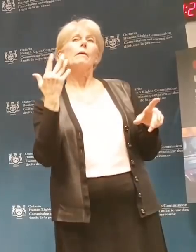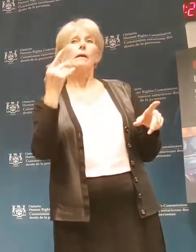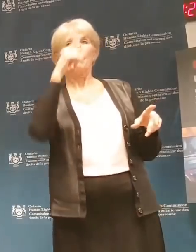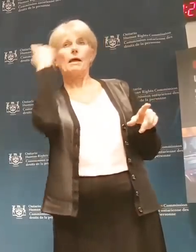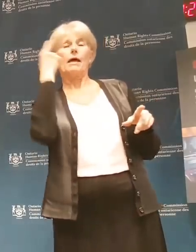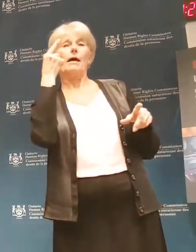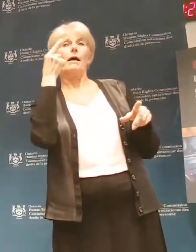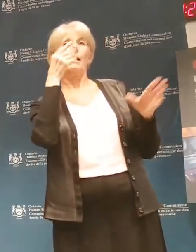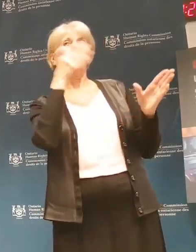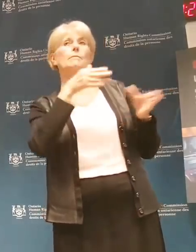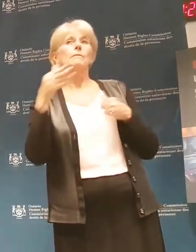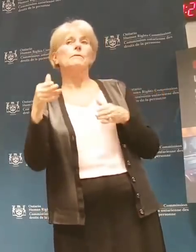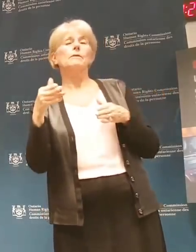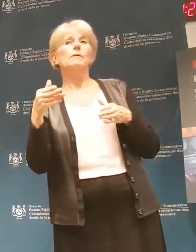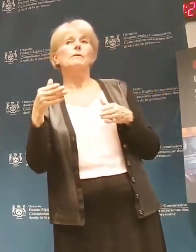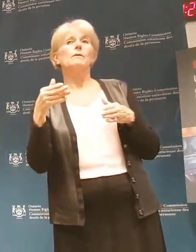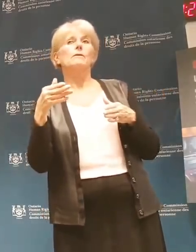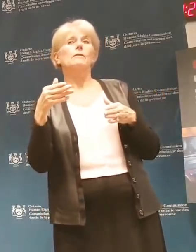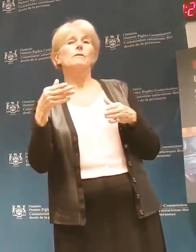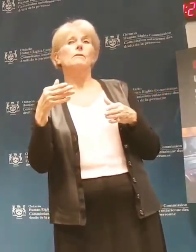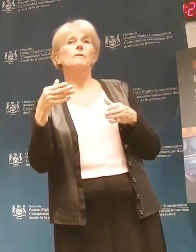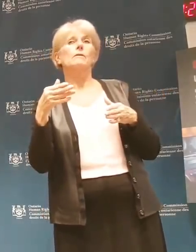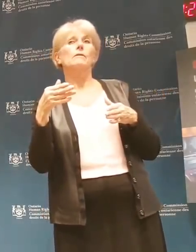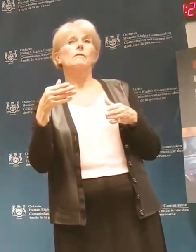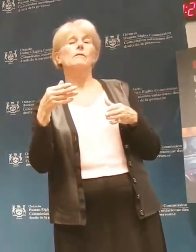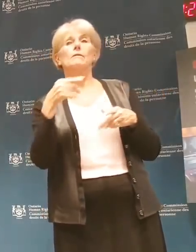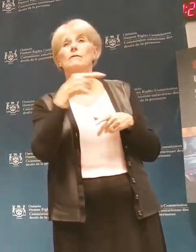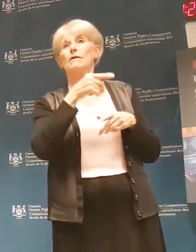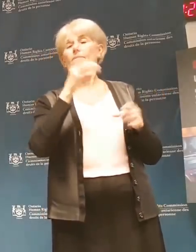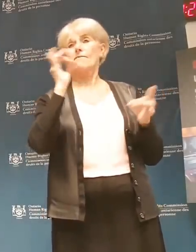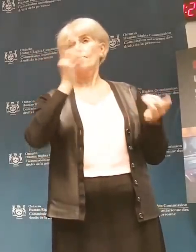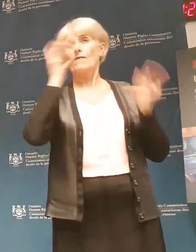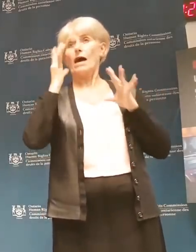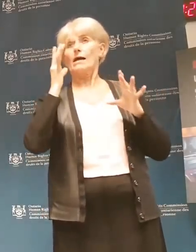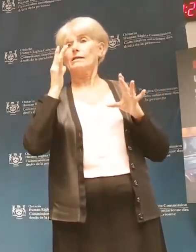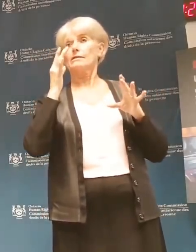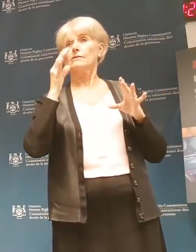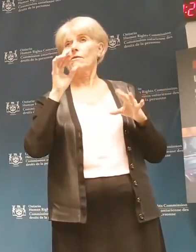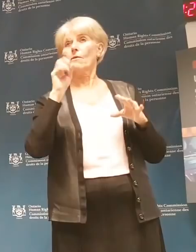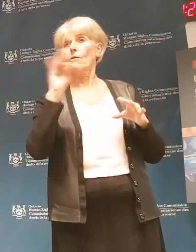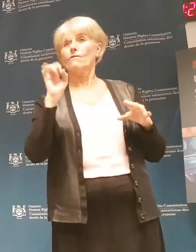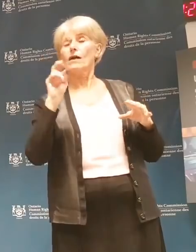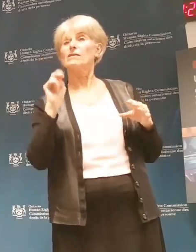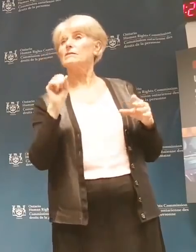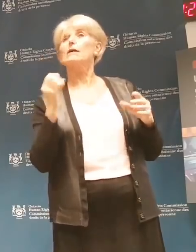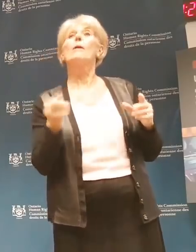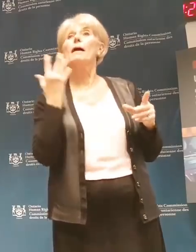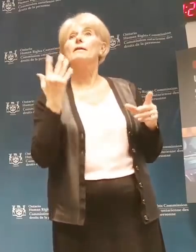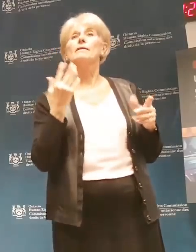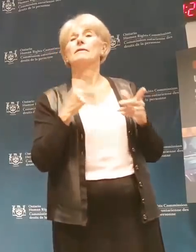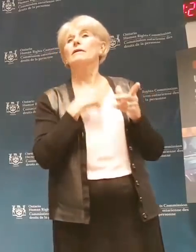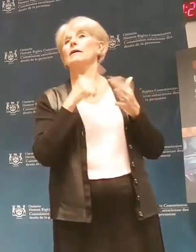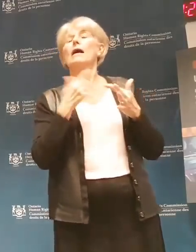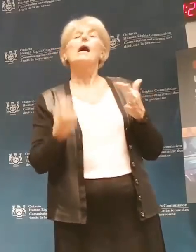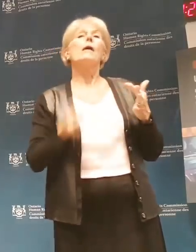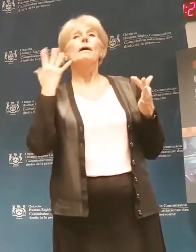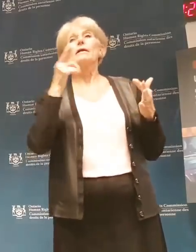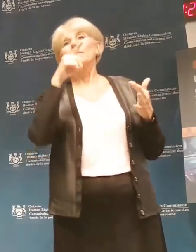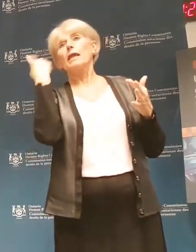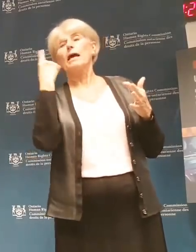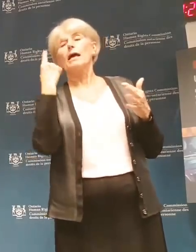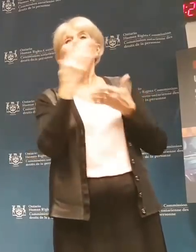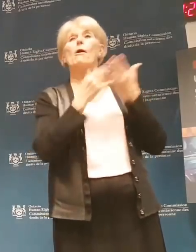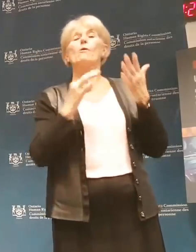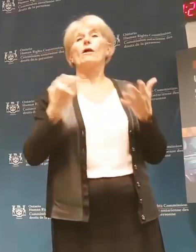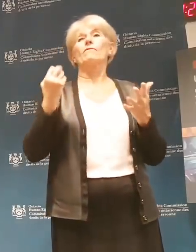Black people were found to be committing violent offenses, how many Black people were part